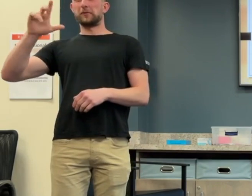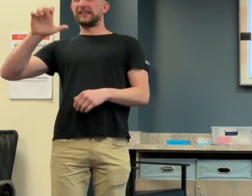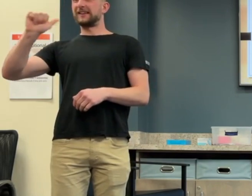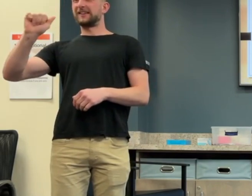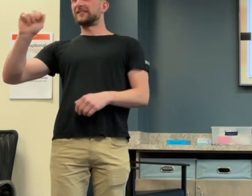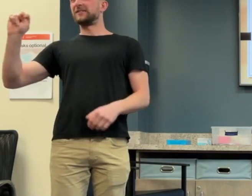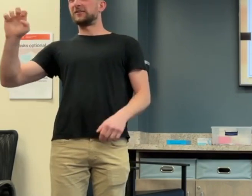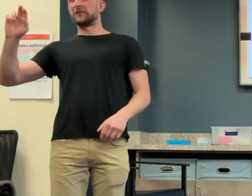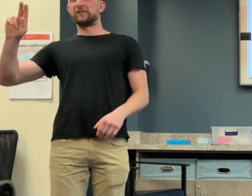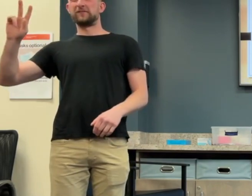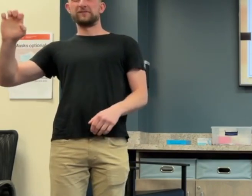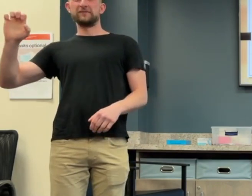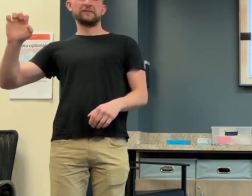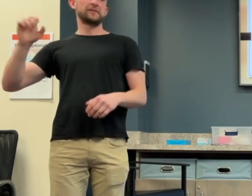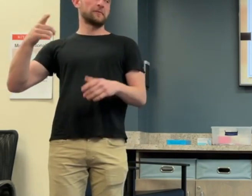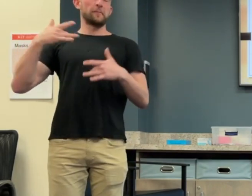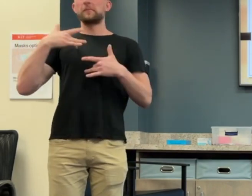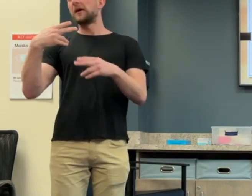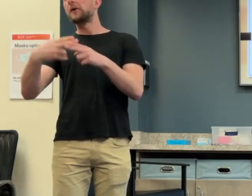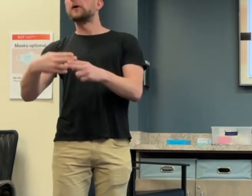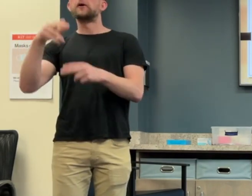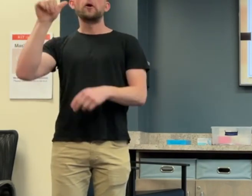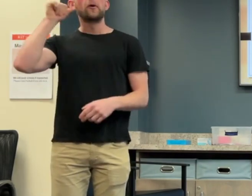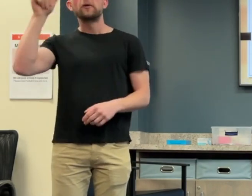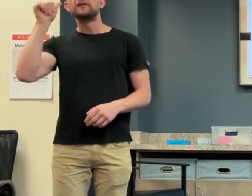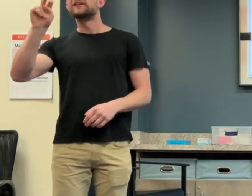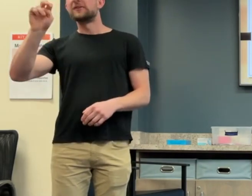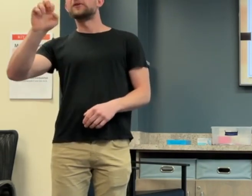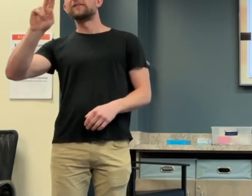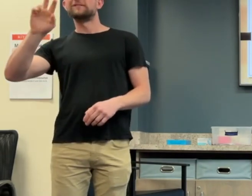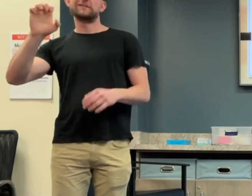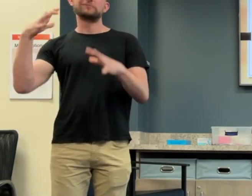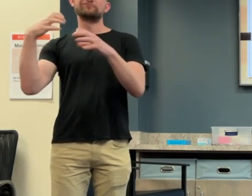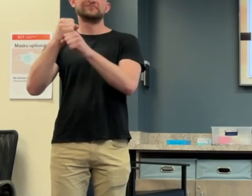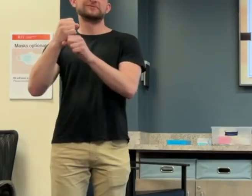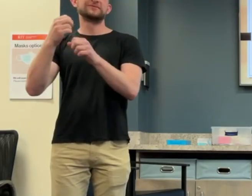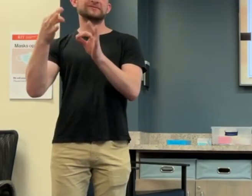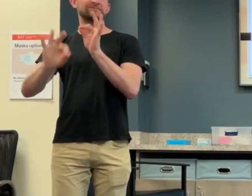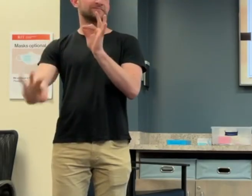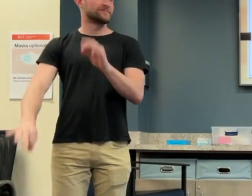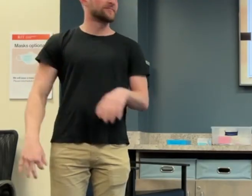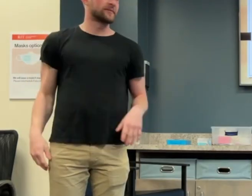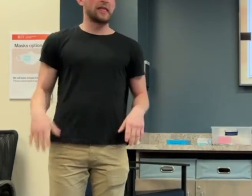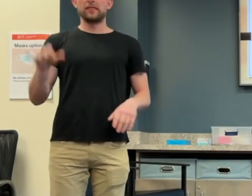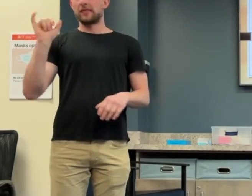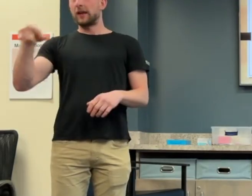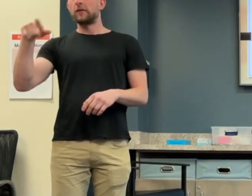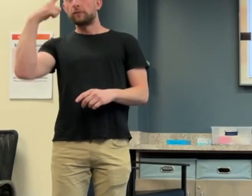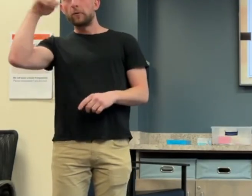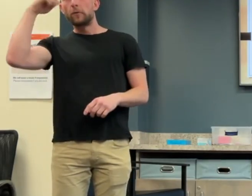that is the auditory nerve. That nerve is responsible for hearing and balance.